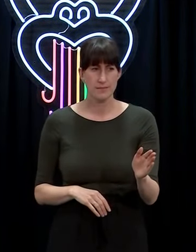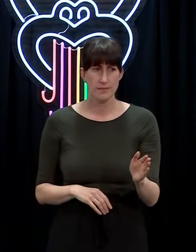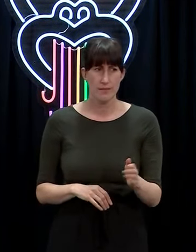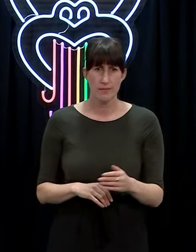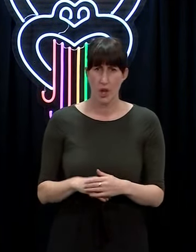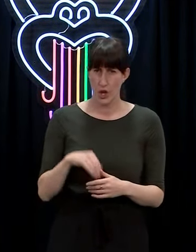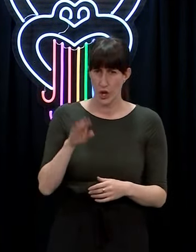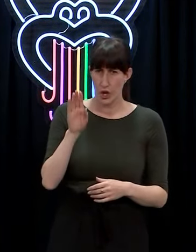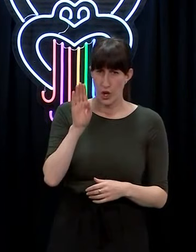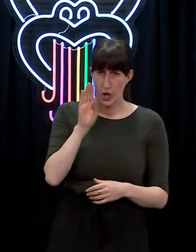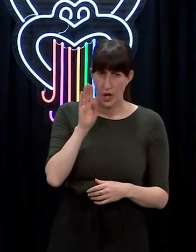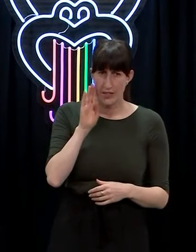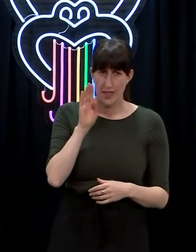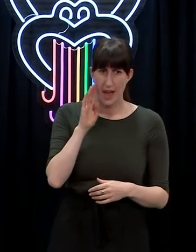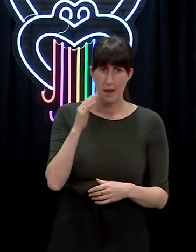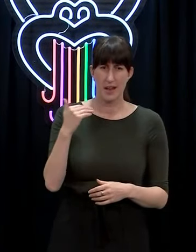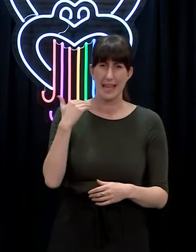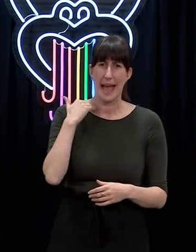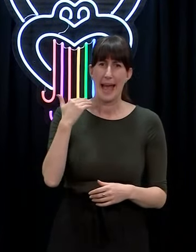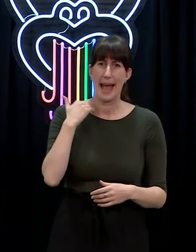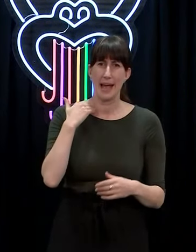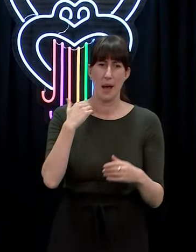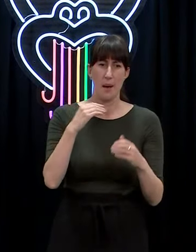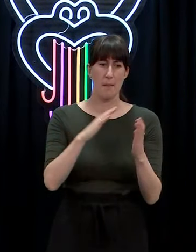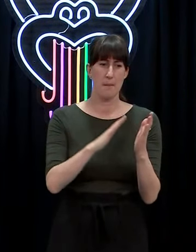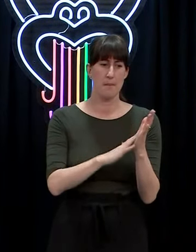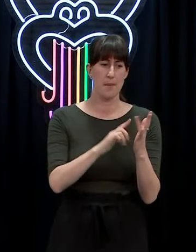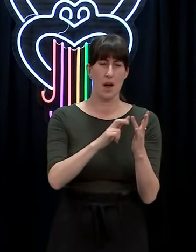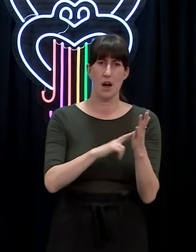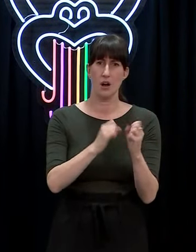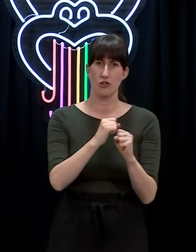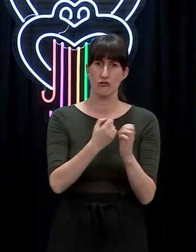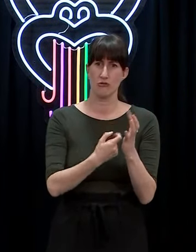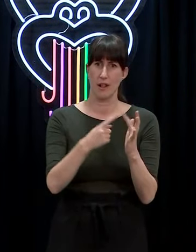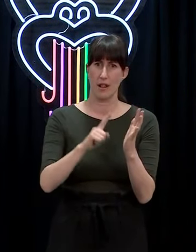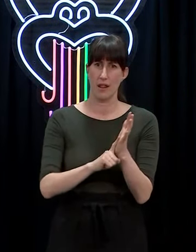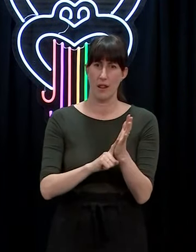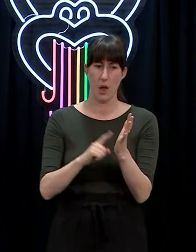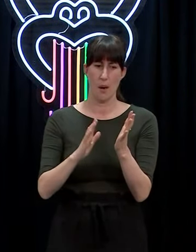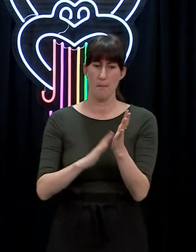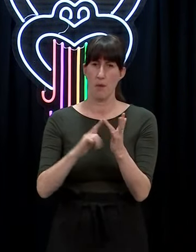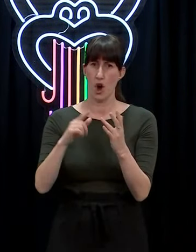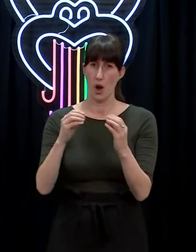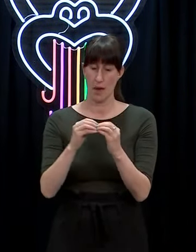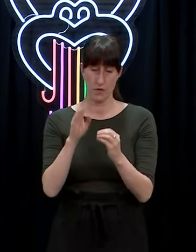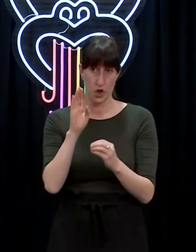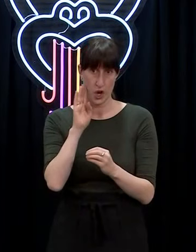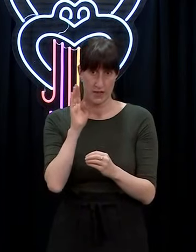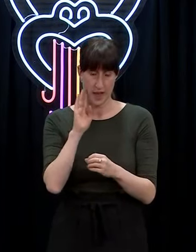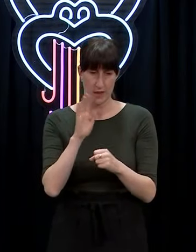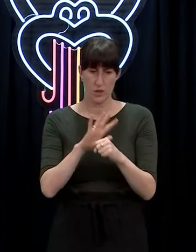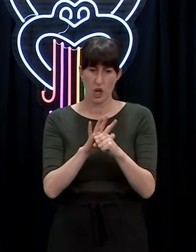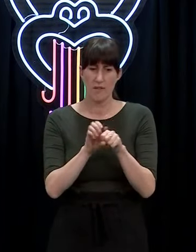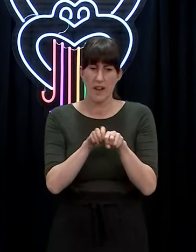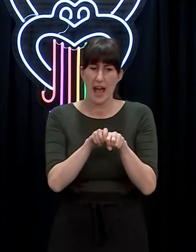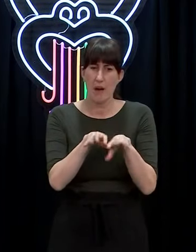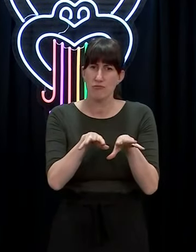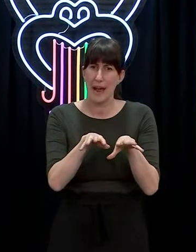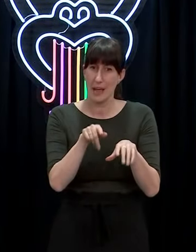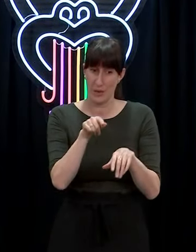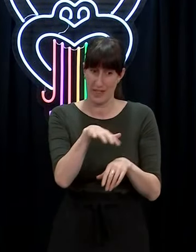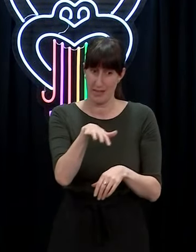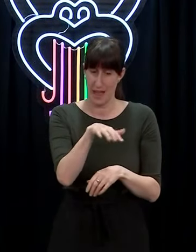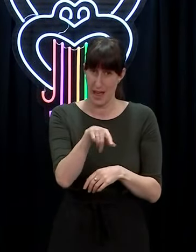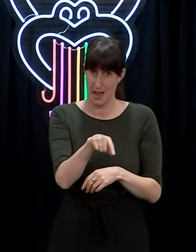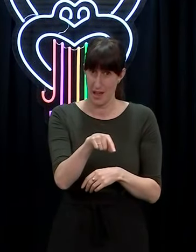Mongrel mob chapter in Tamaki Makaurau. Did you have any sort of details about that and any specific supports that have been kind of offered to the Look, all I